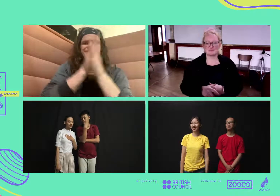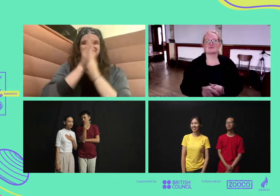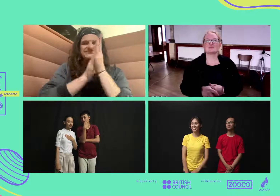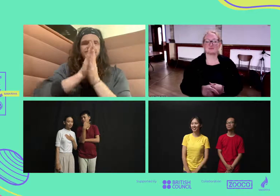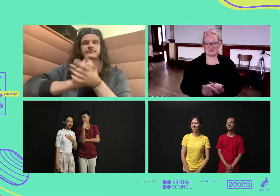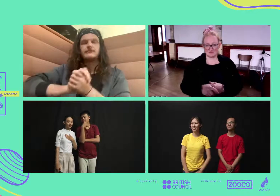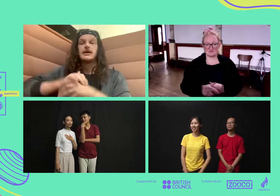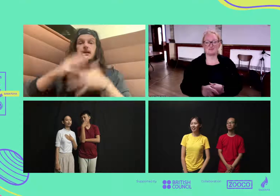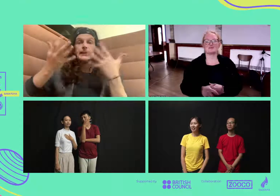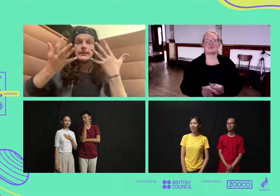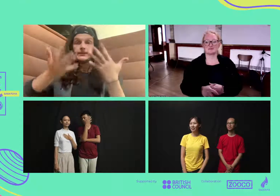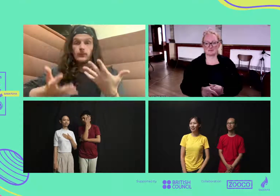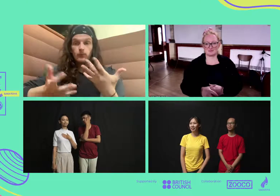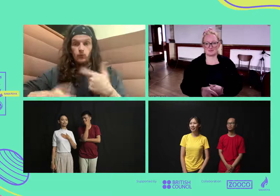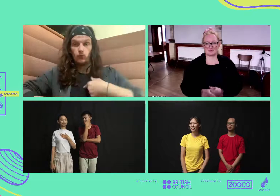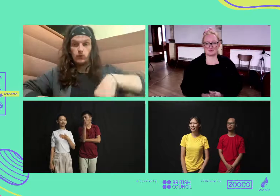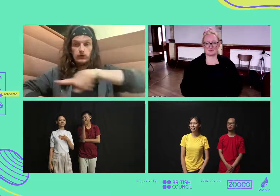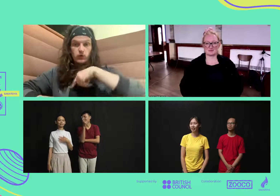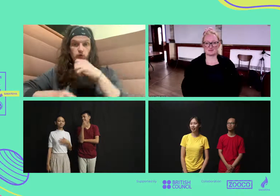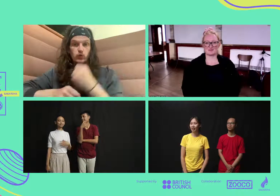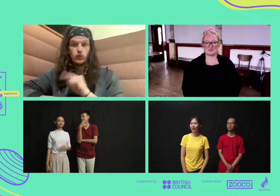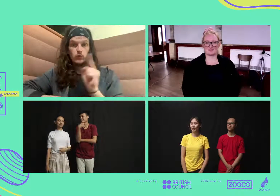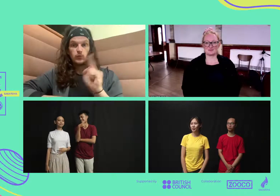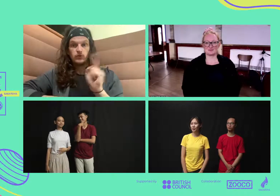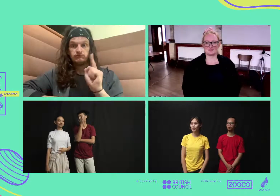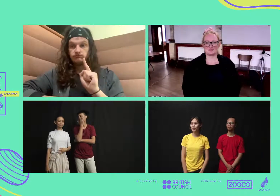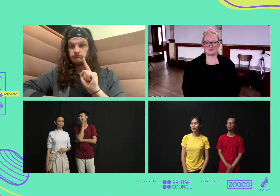but we're going to add to that.